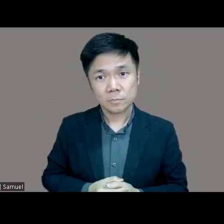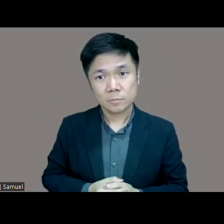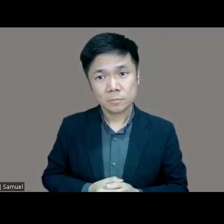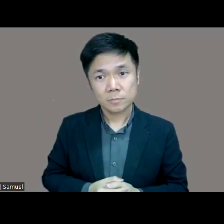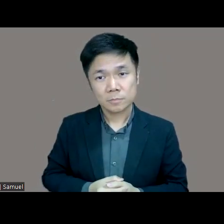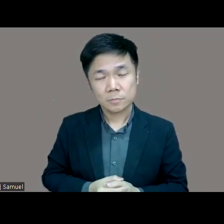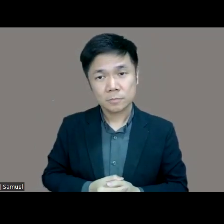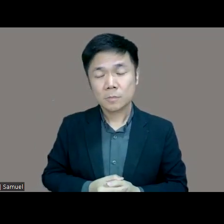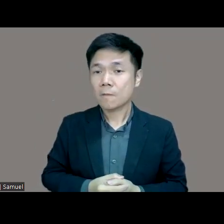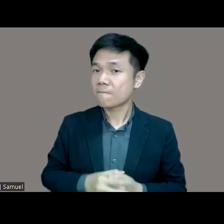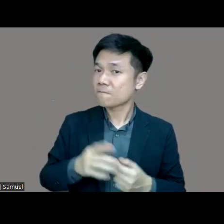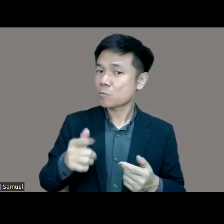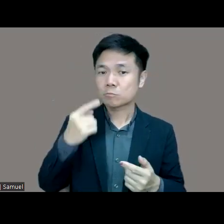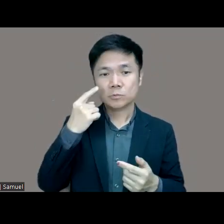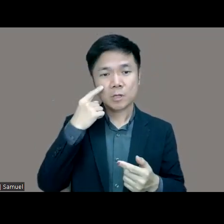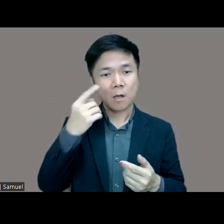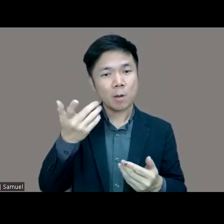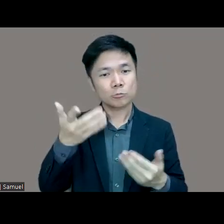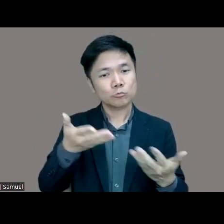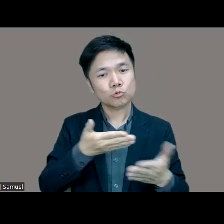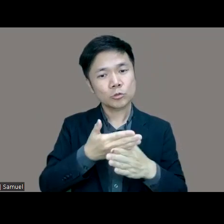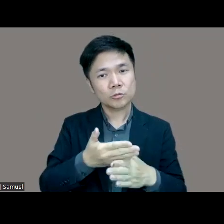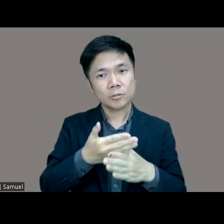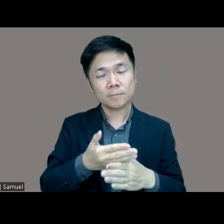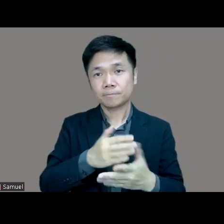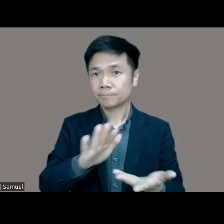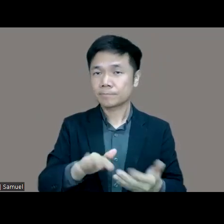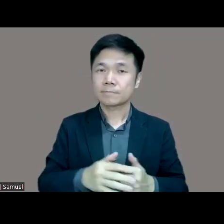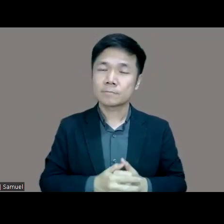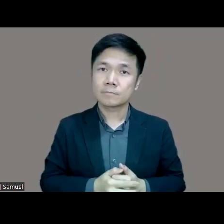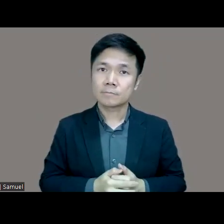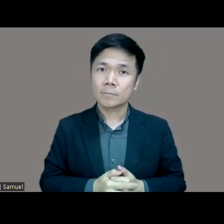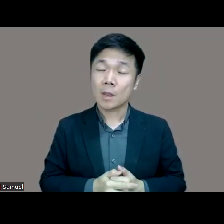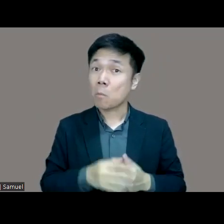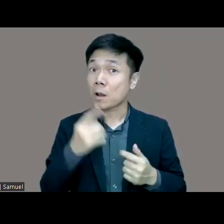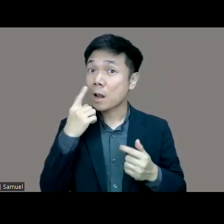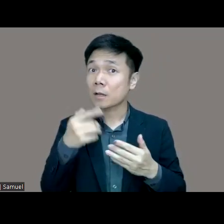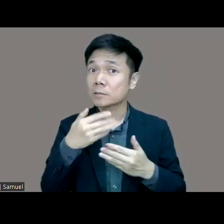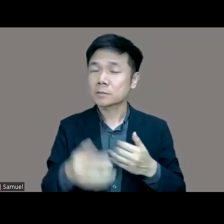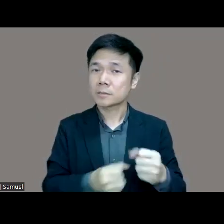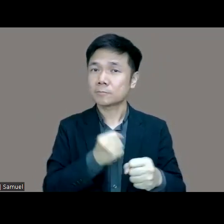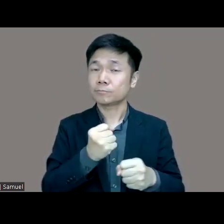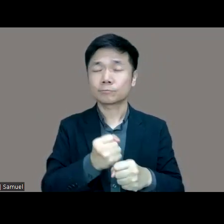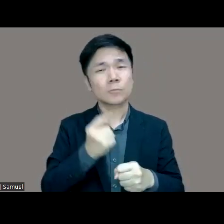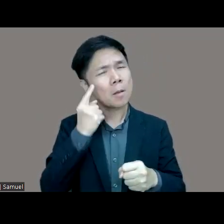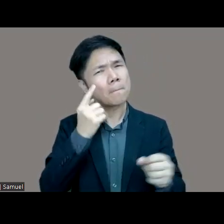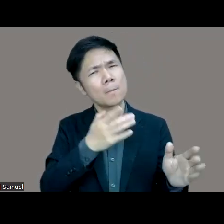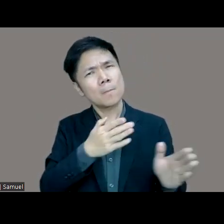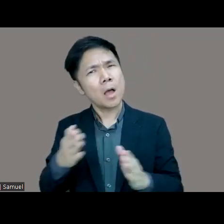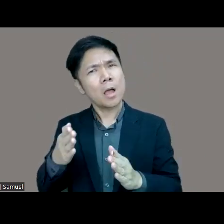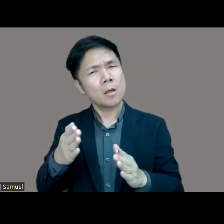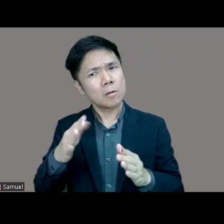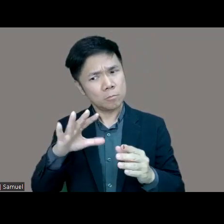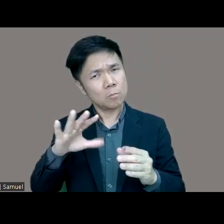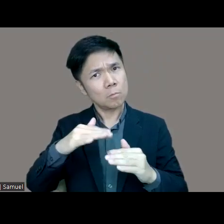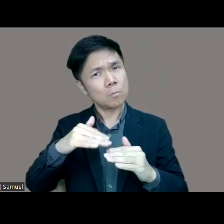your lessons learned, and if there's anything else that you would like to see for next year to add it to the discussion, please go